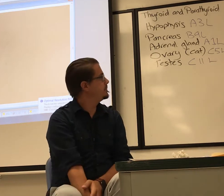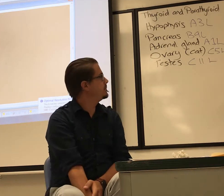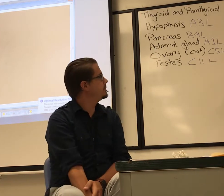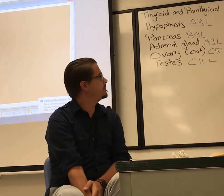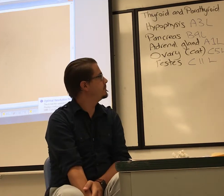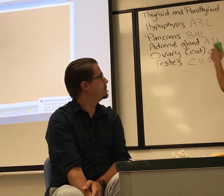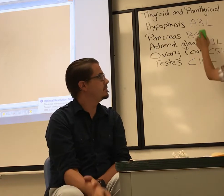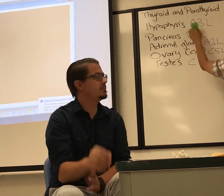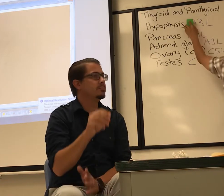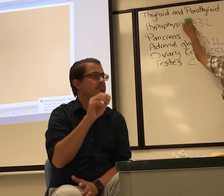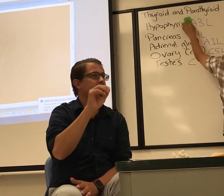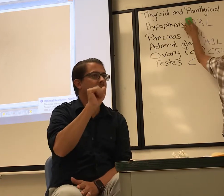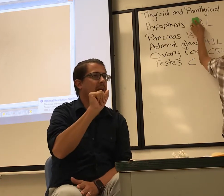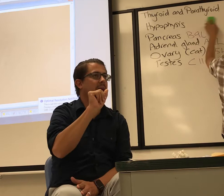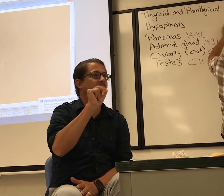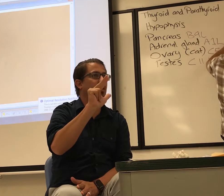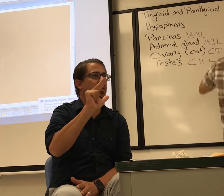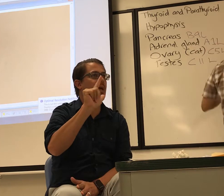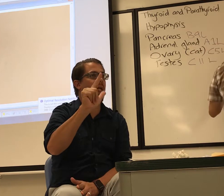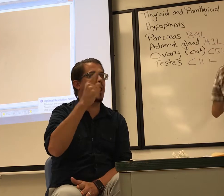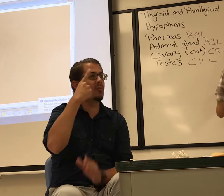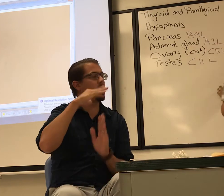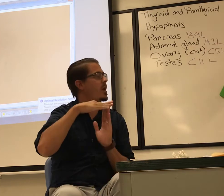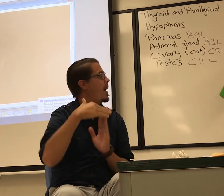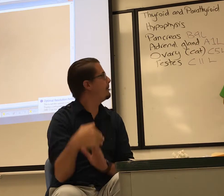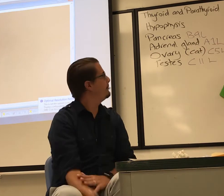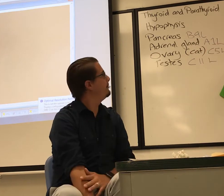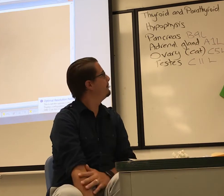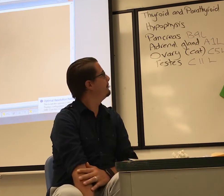A3L is for the top one. I'm sorry.